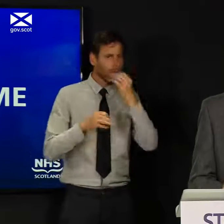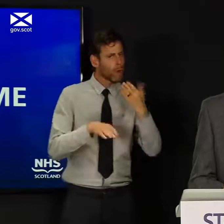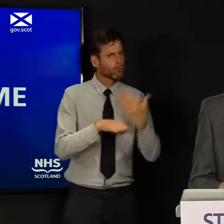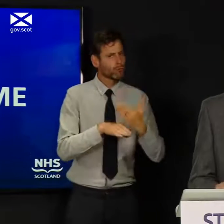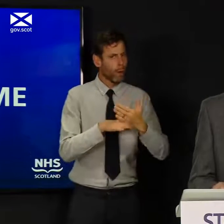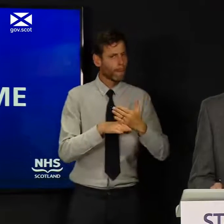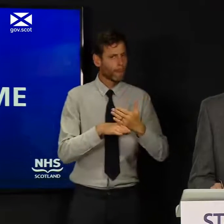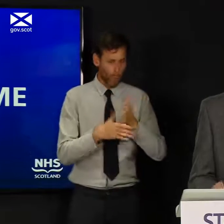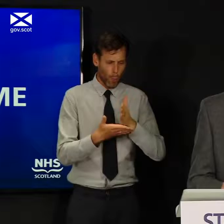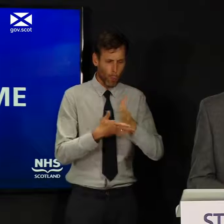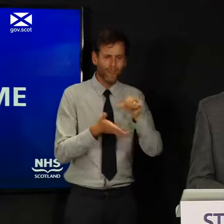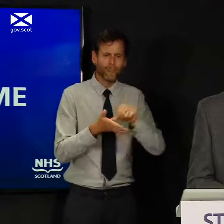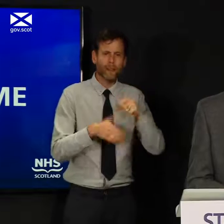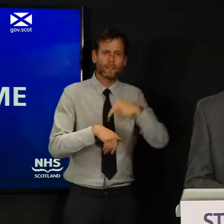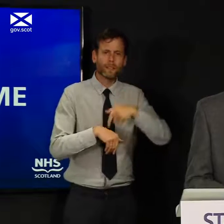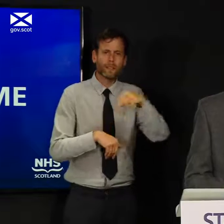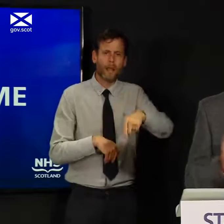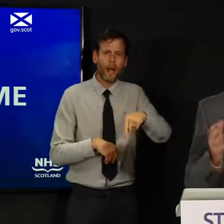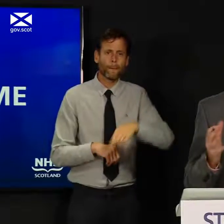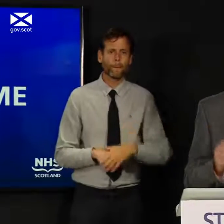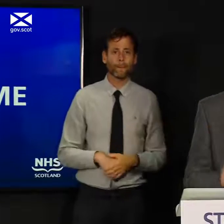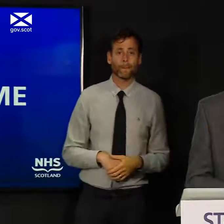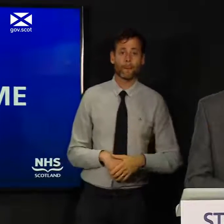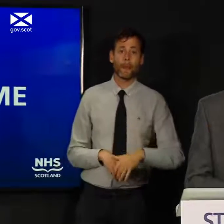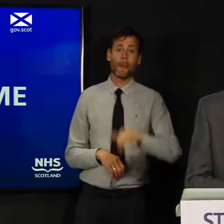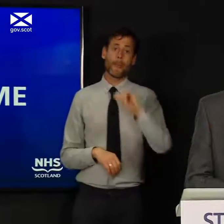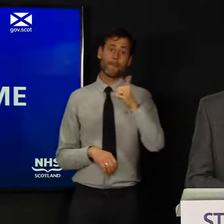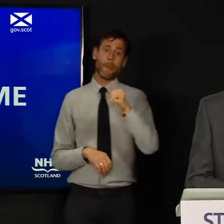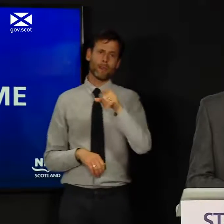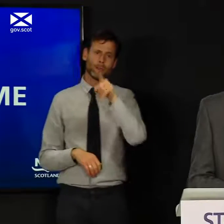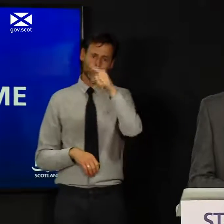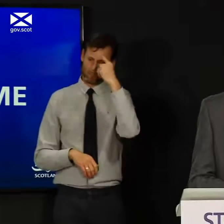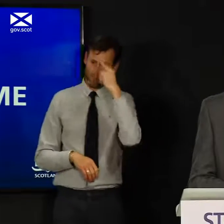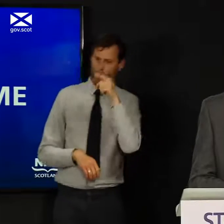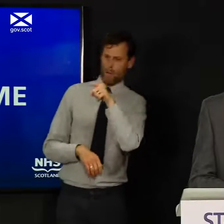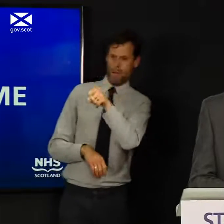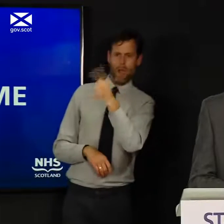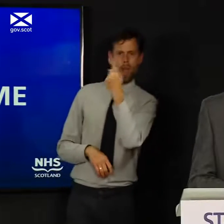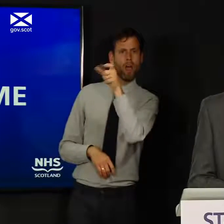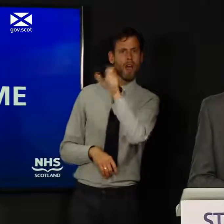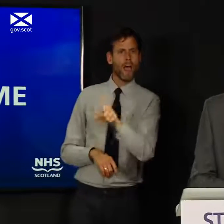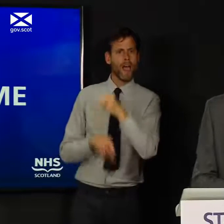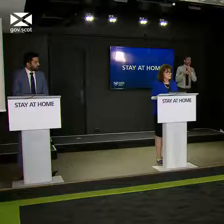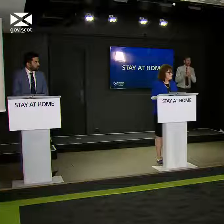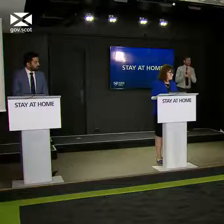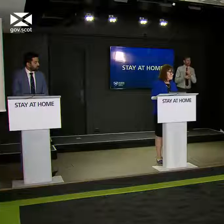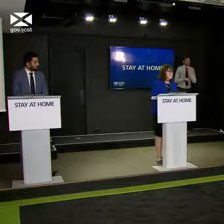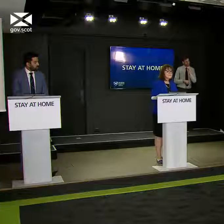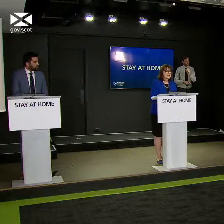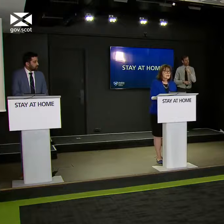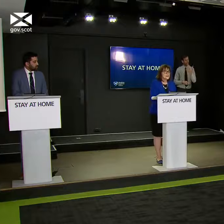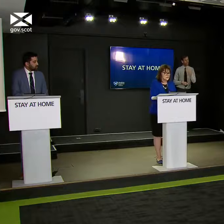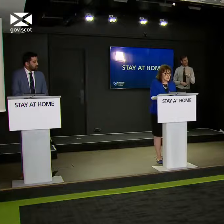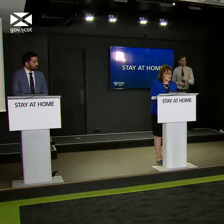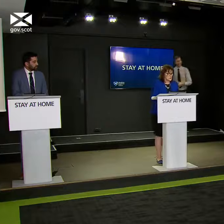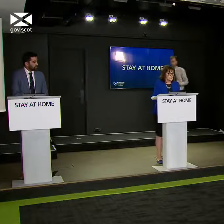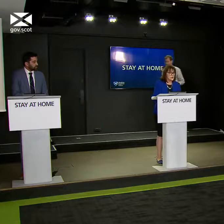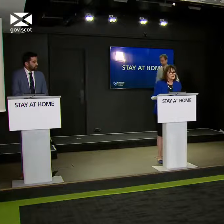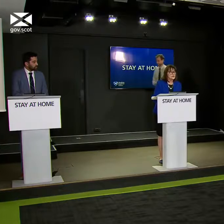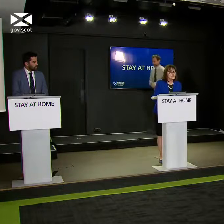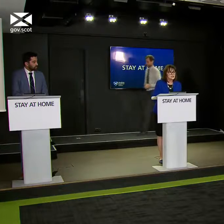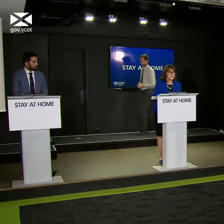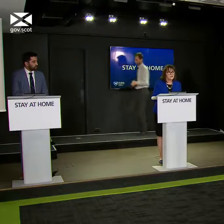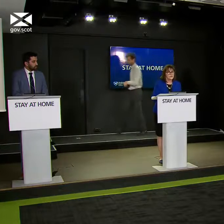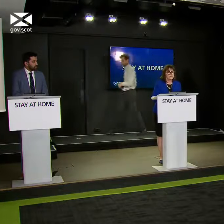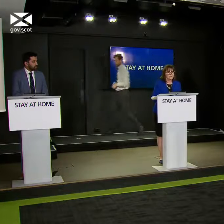such a challenging time. Perhaps you could find a carer that you could thank in the week ahead. Cabinet Secretary, thank you. Thanks, Jason. And